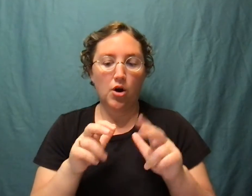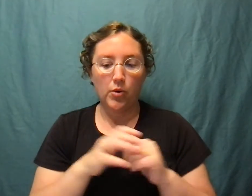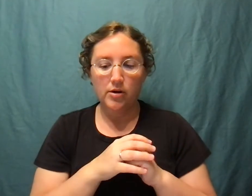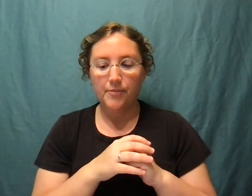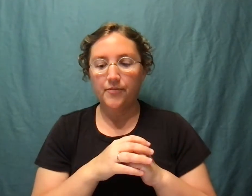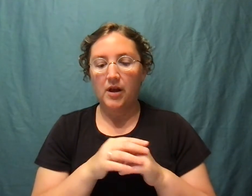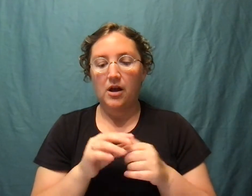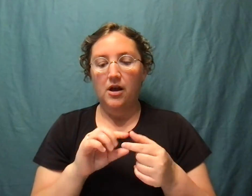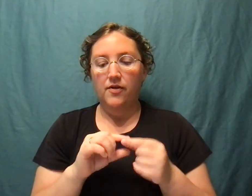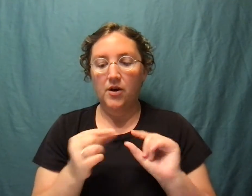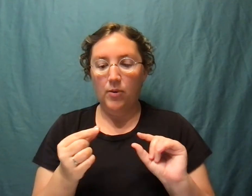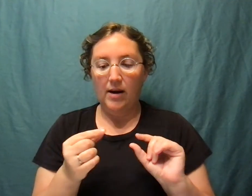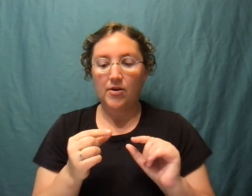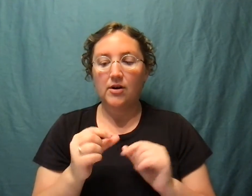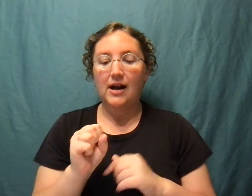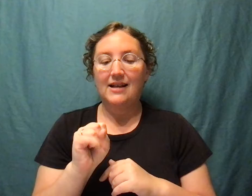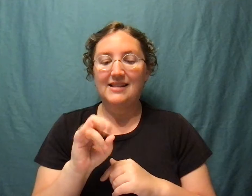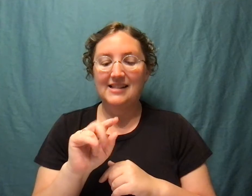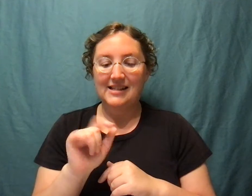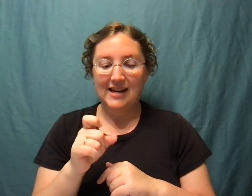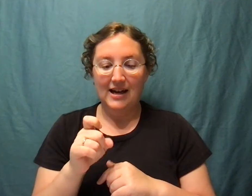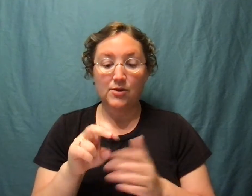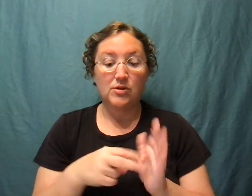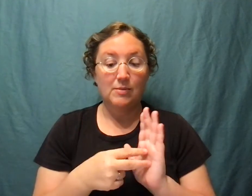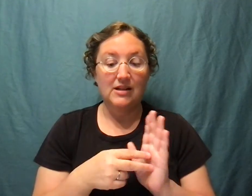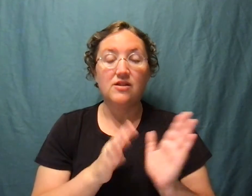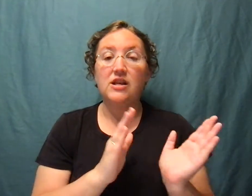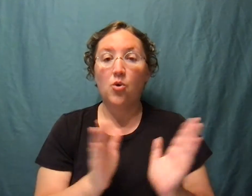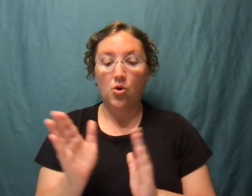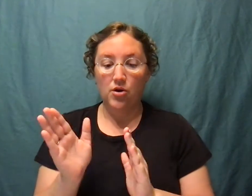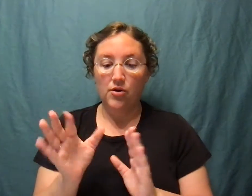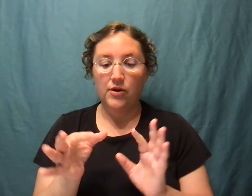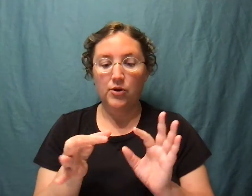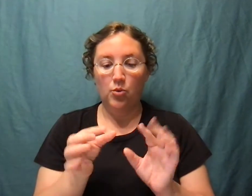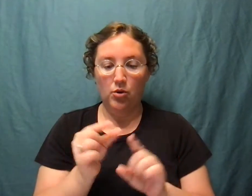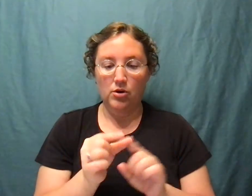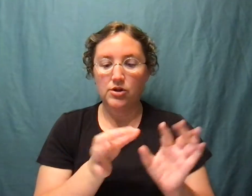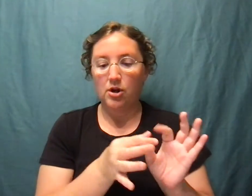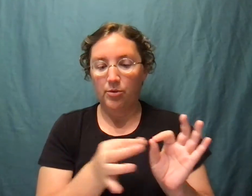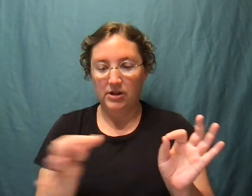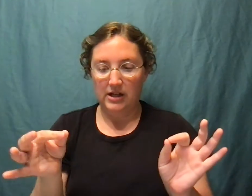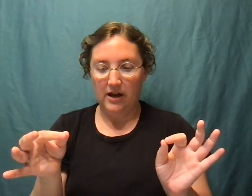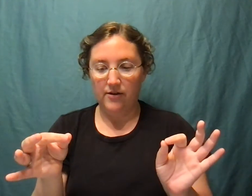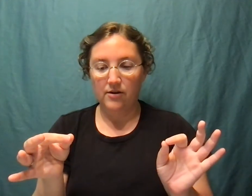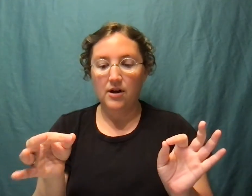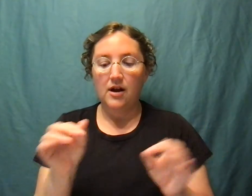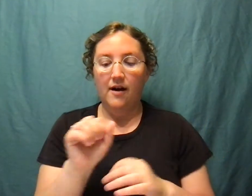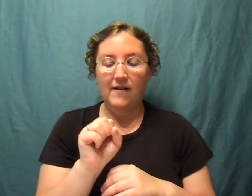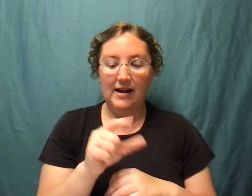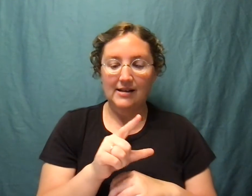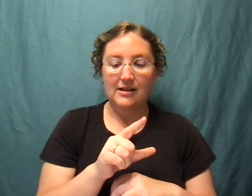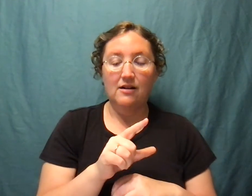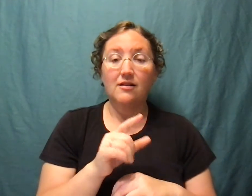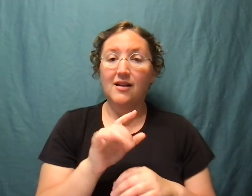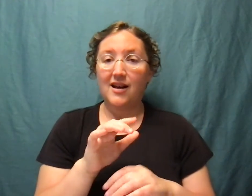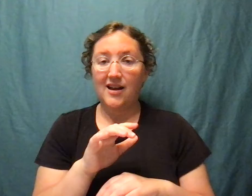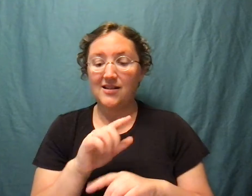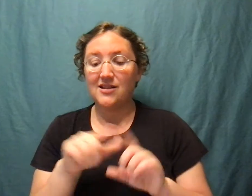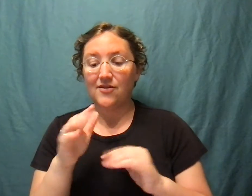awkward. The grammar and the syntax, which means the order that the words are put together, of ASL is different